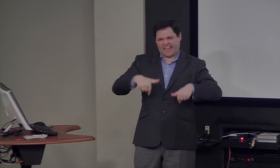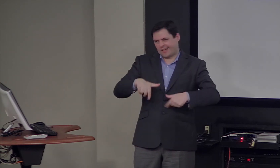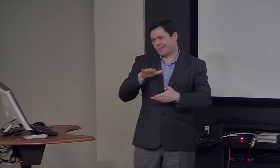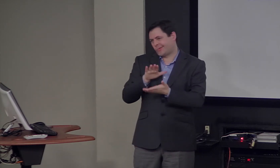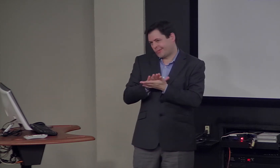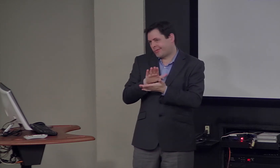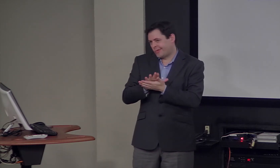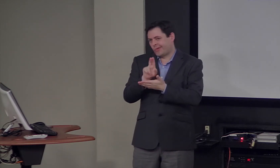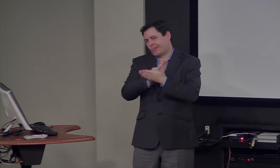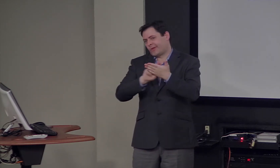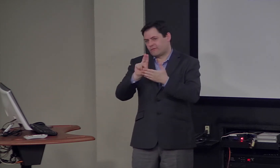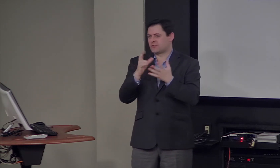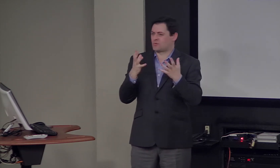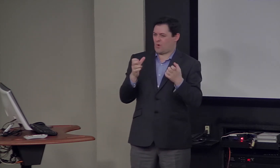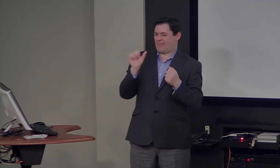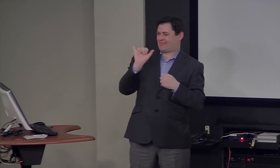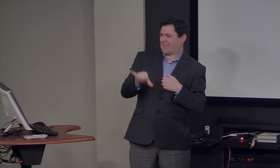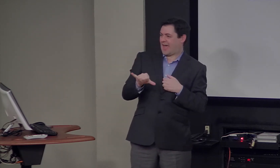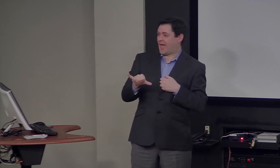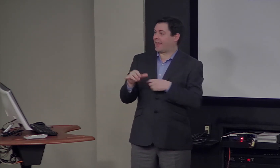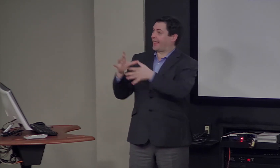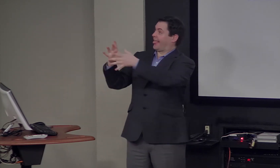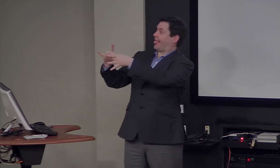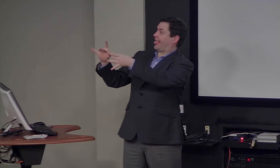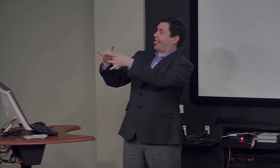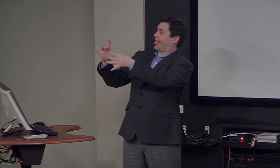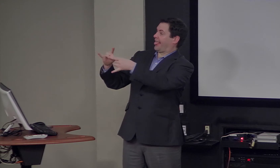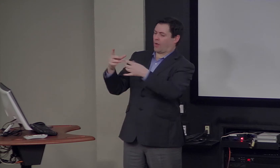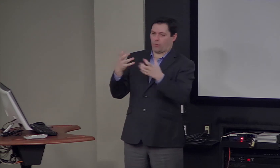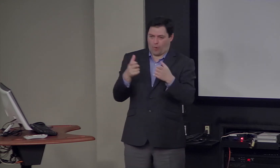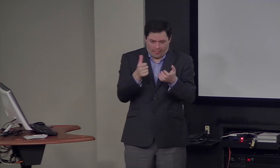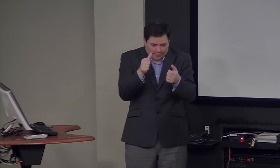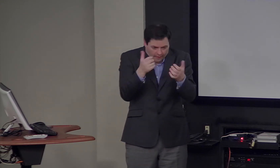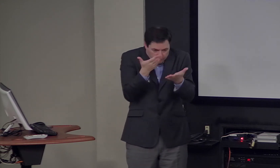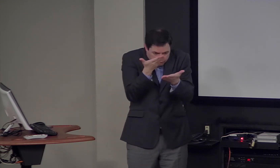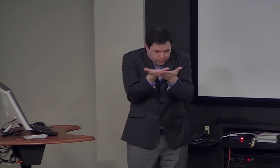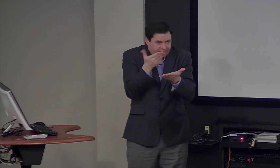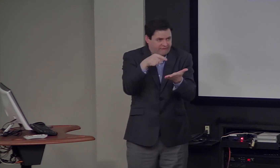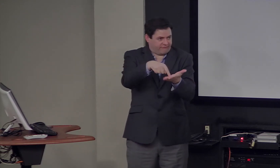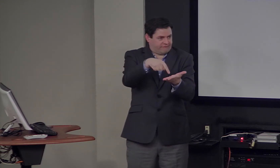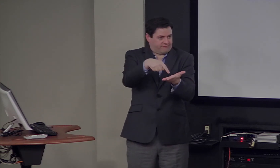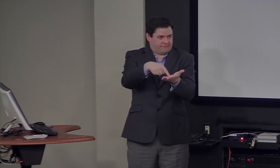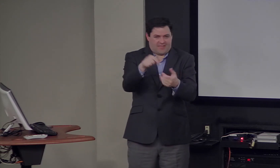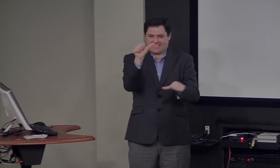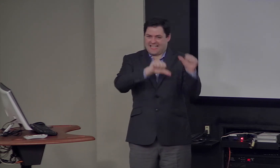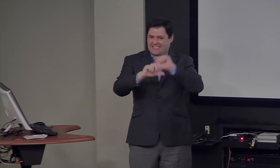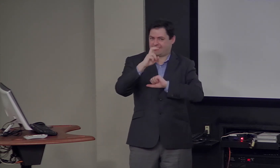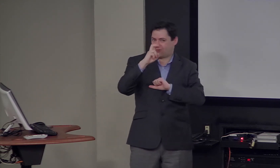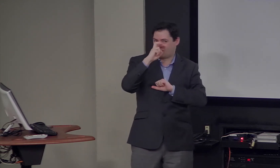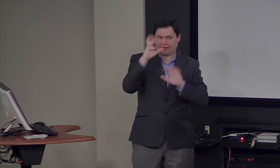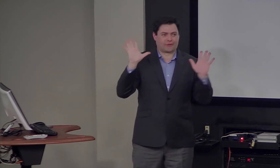now to back that up. Any kind of an academic setting, we always want to make sure we can substantiate our claims